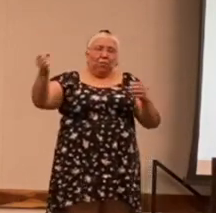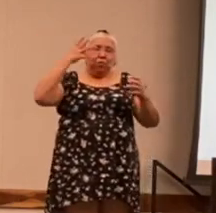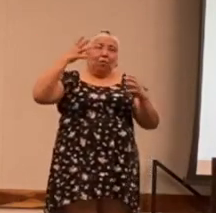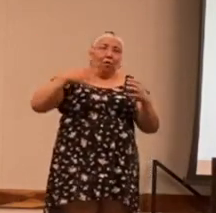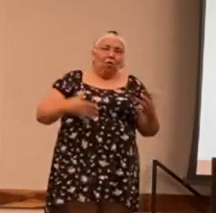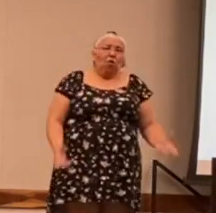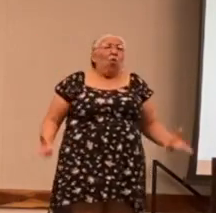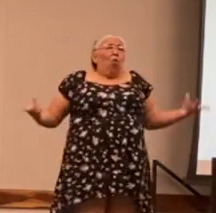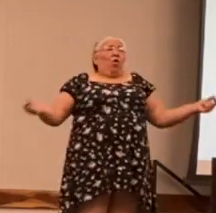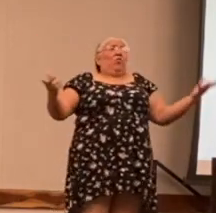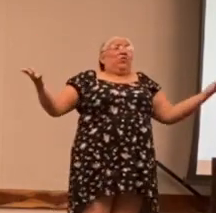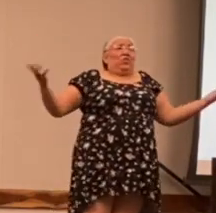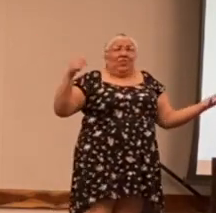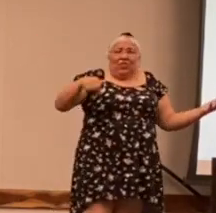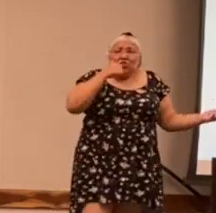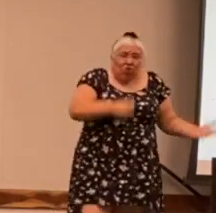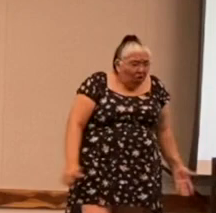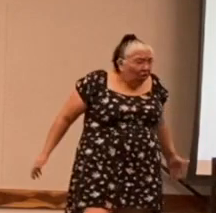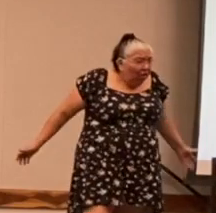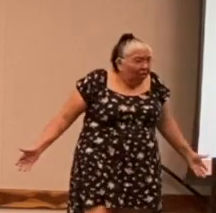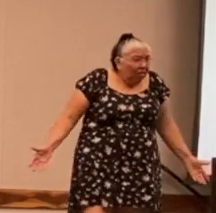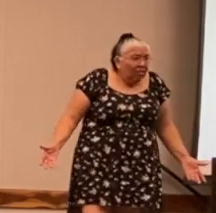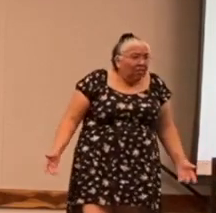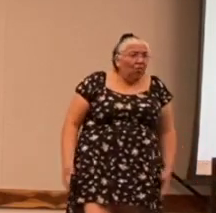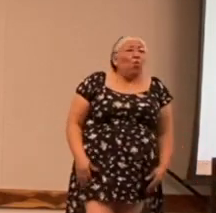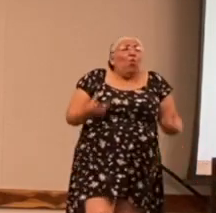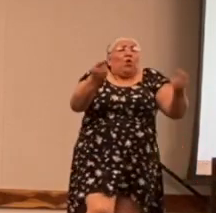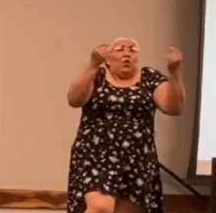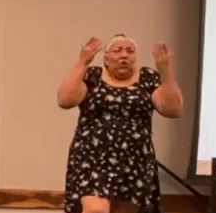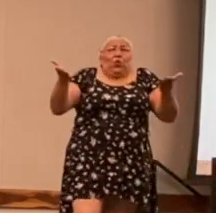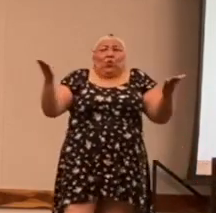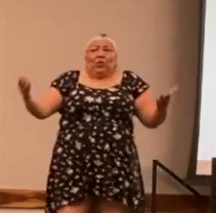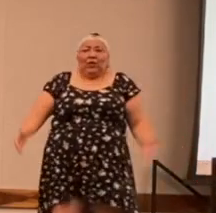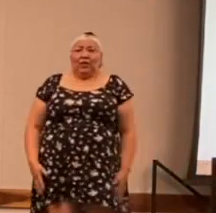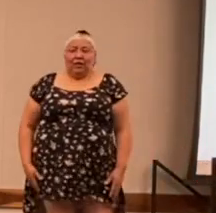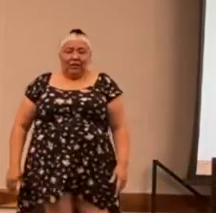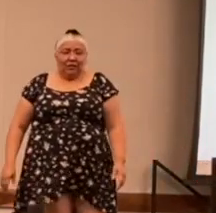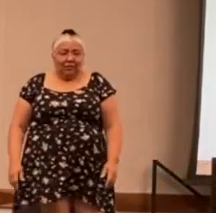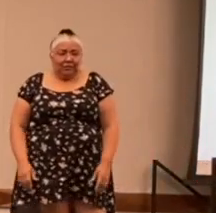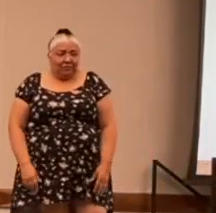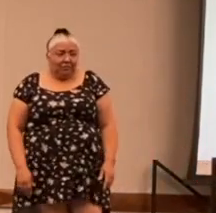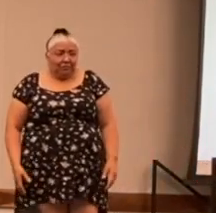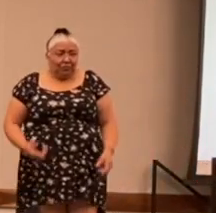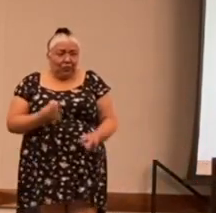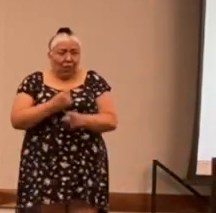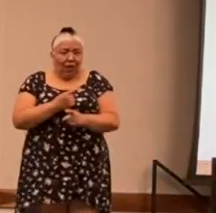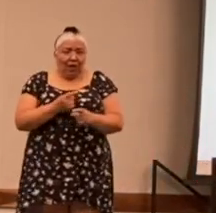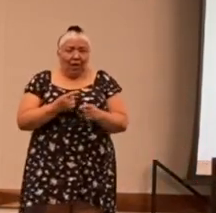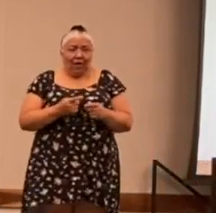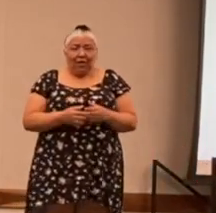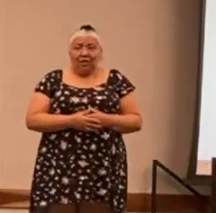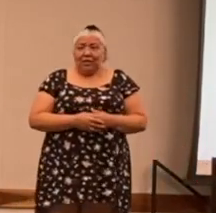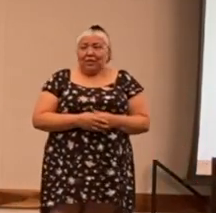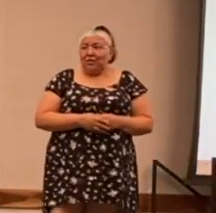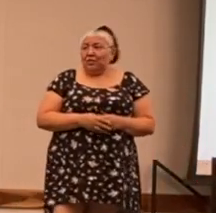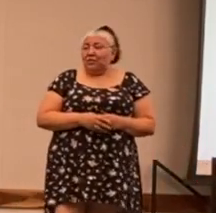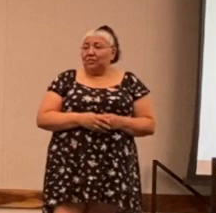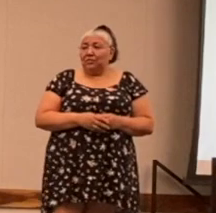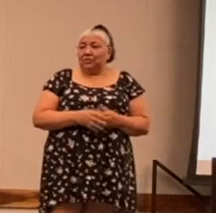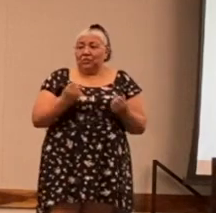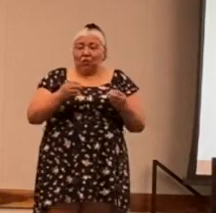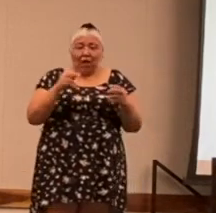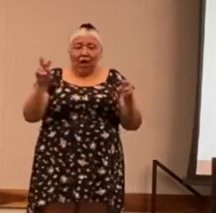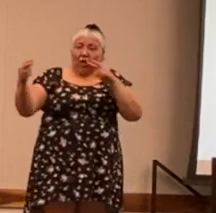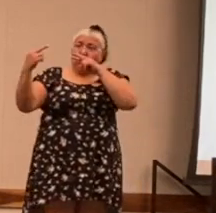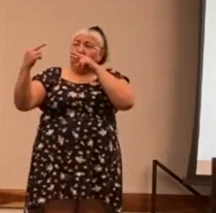like, what are we doing to this girl? Yeah. What are we doing to her? Yep. Right? And so, I look